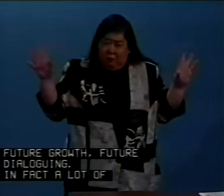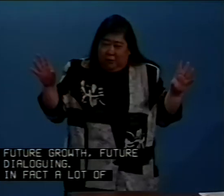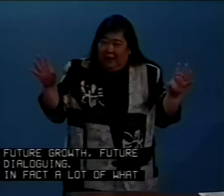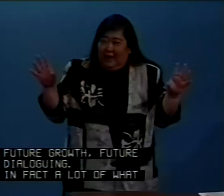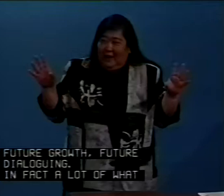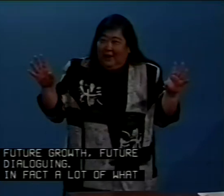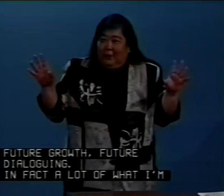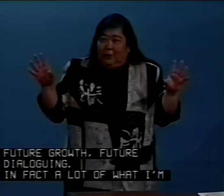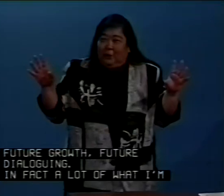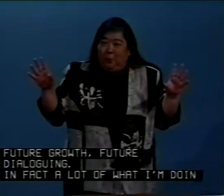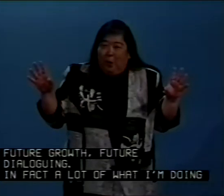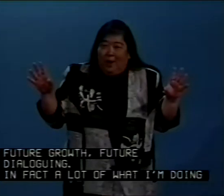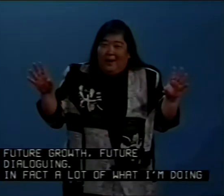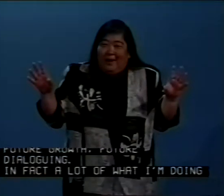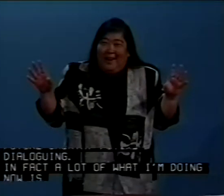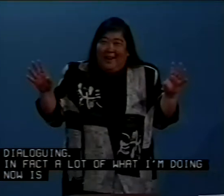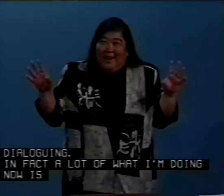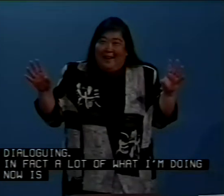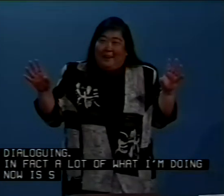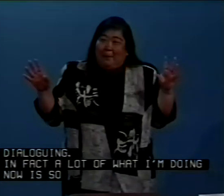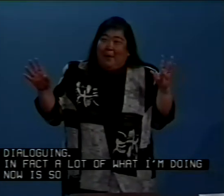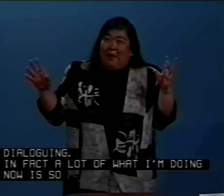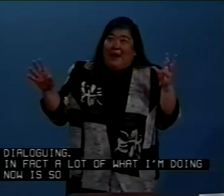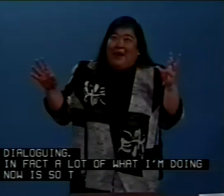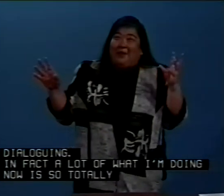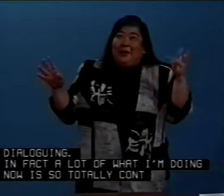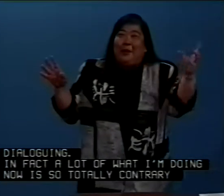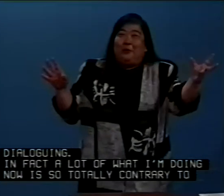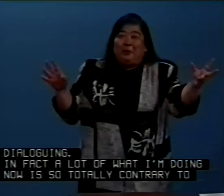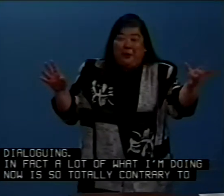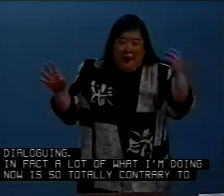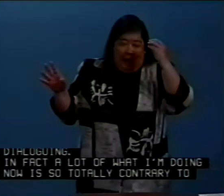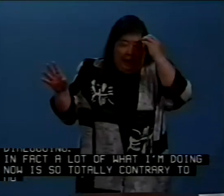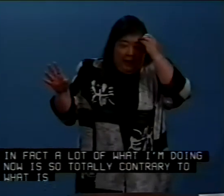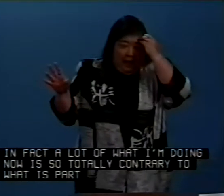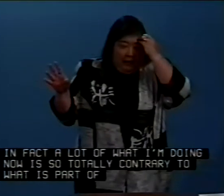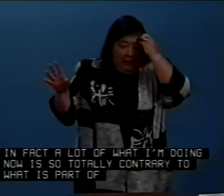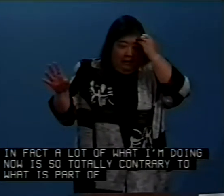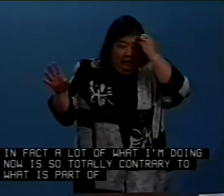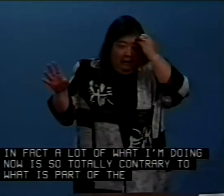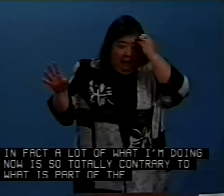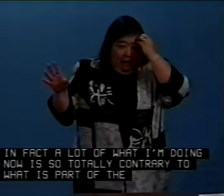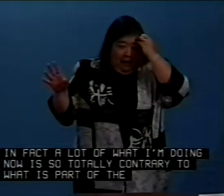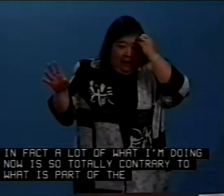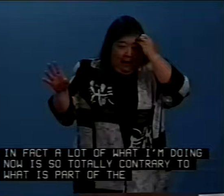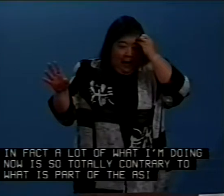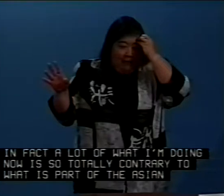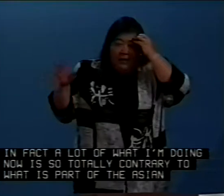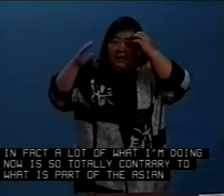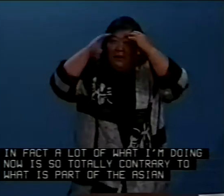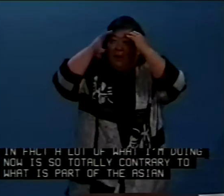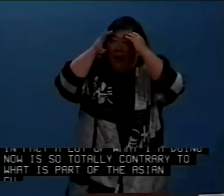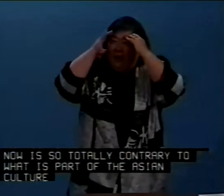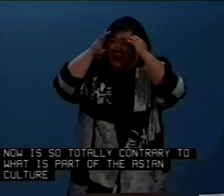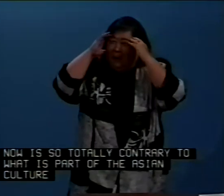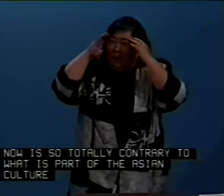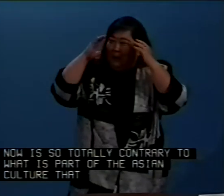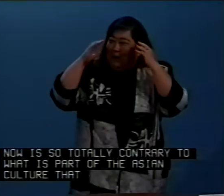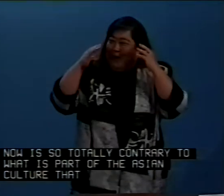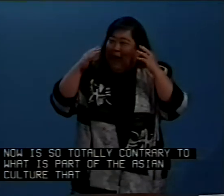contrary to what is part of the Asian culture that I have to think twice about how